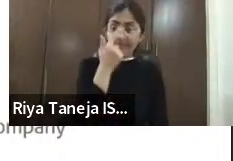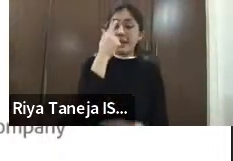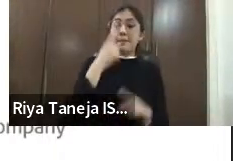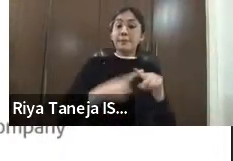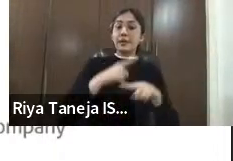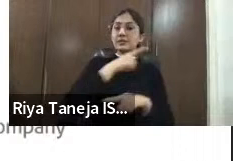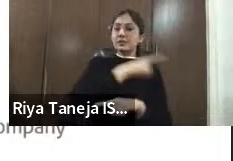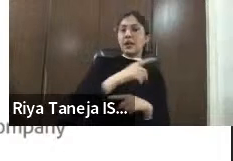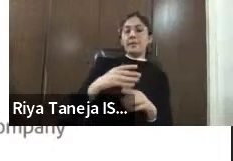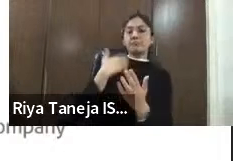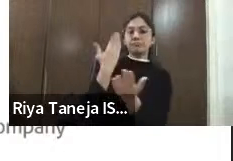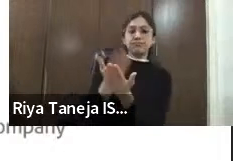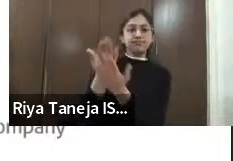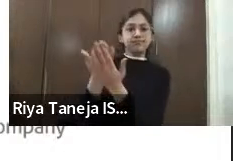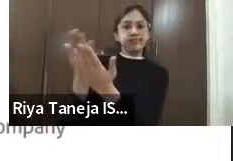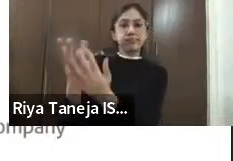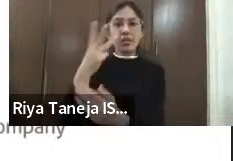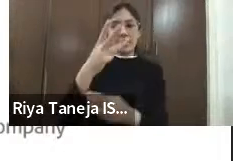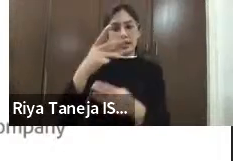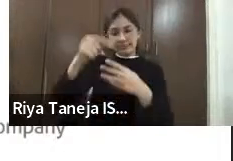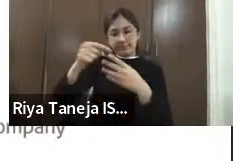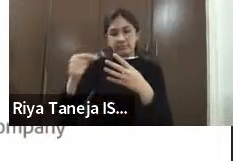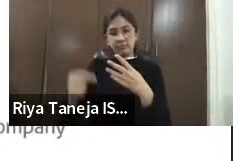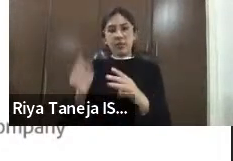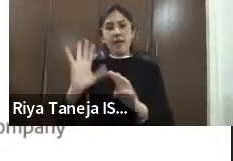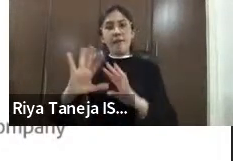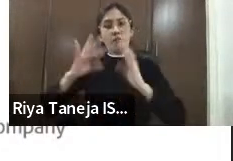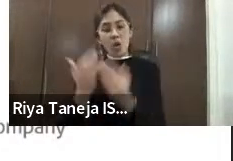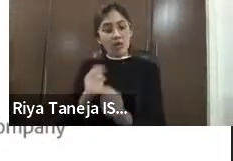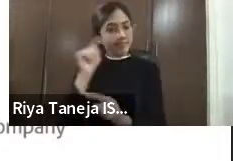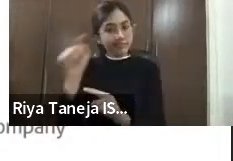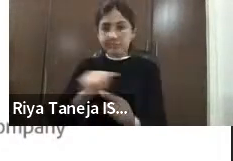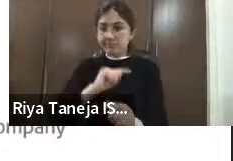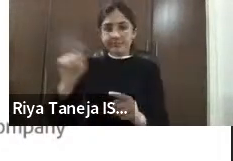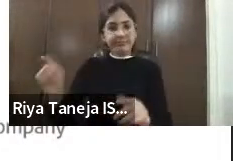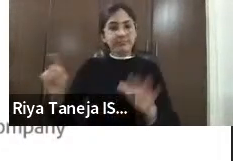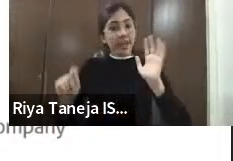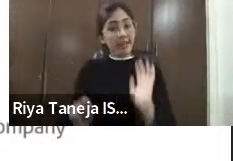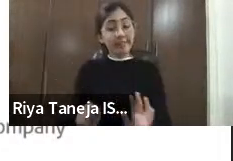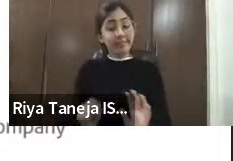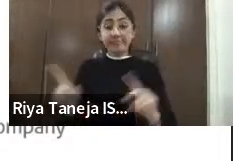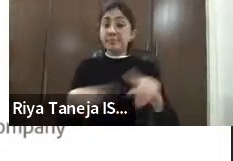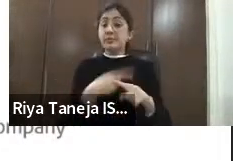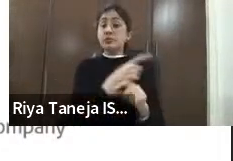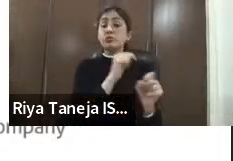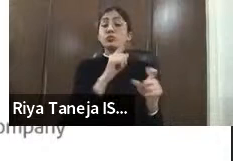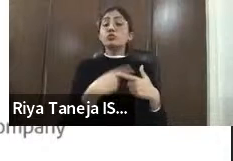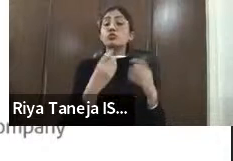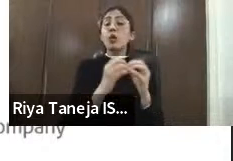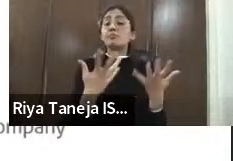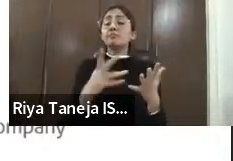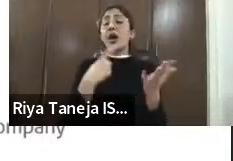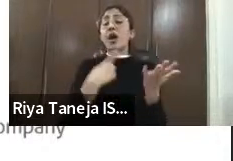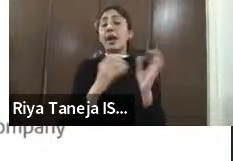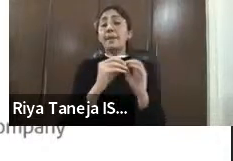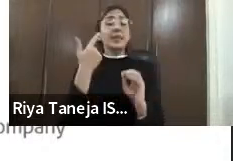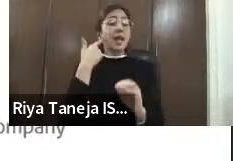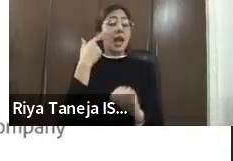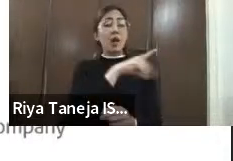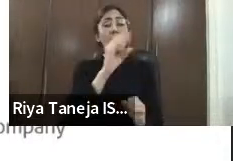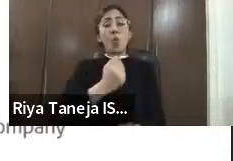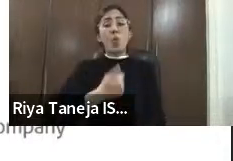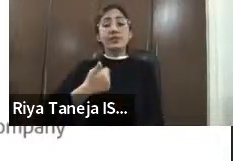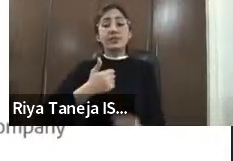consecutively. While serving as Class 1 officer in the Reserve Bank of India, Kanchanmala has been accorded Zone